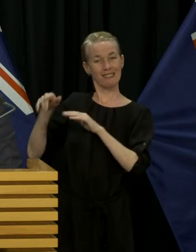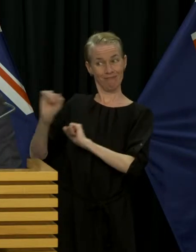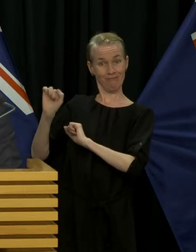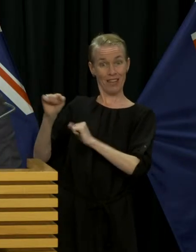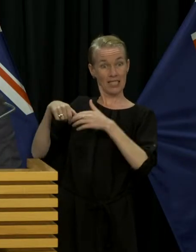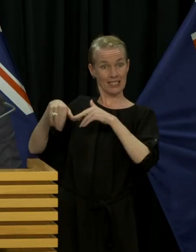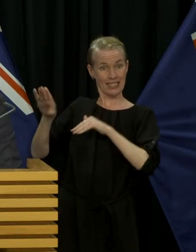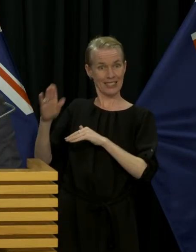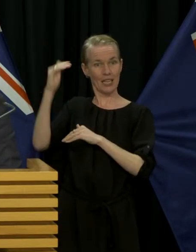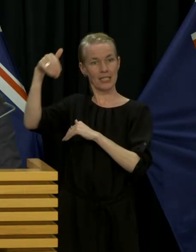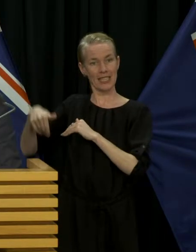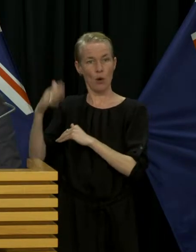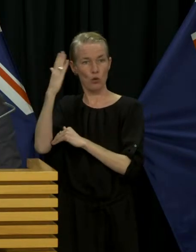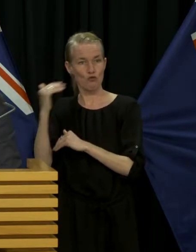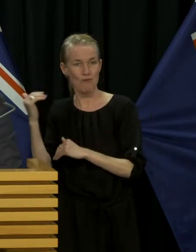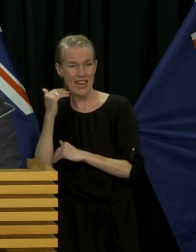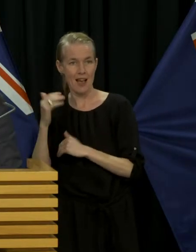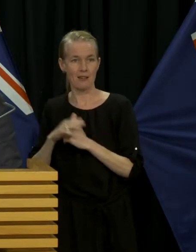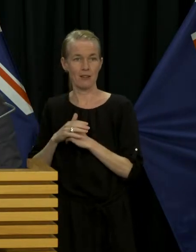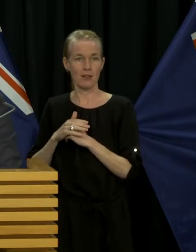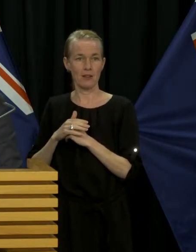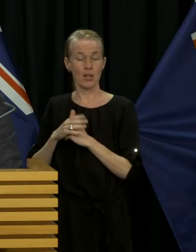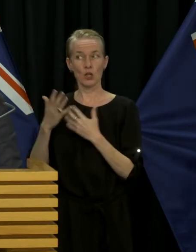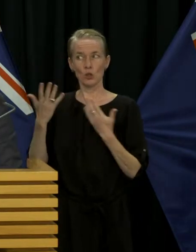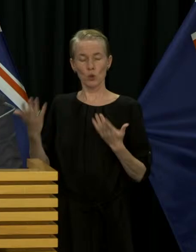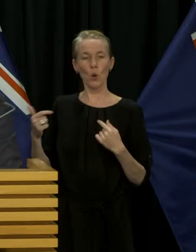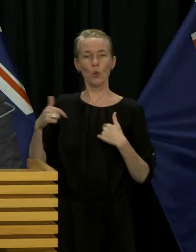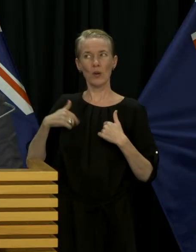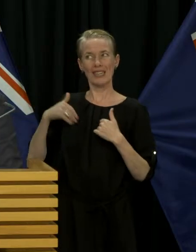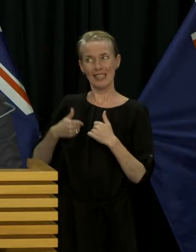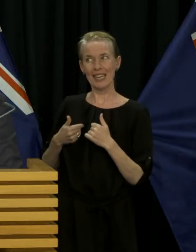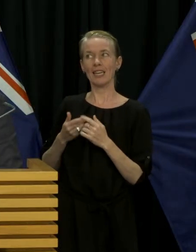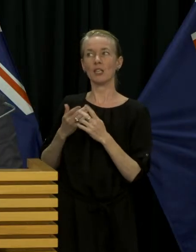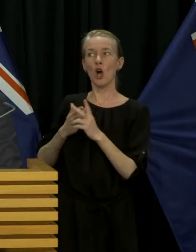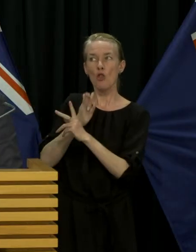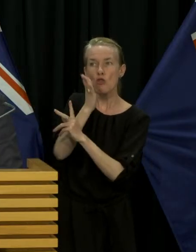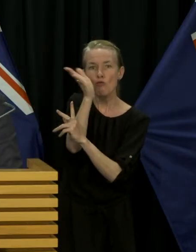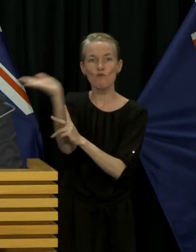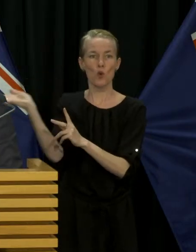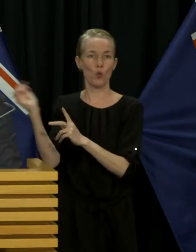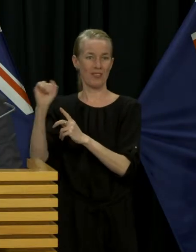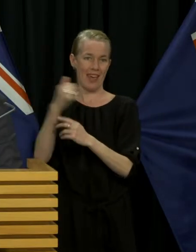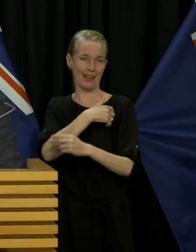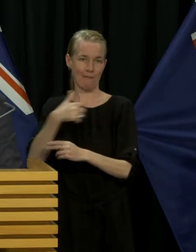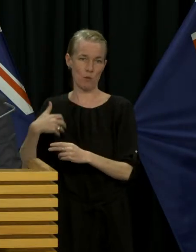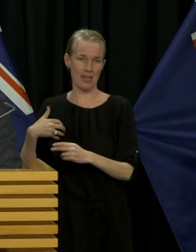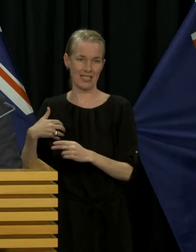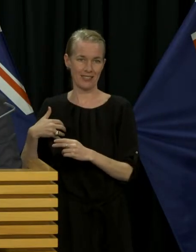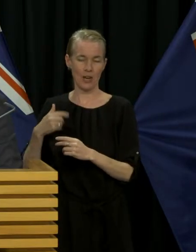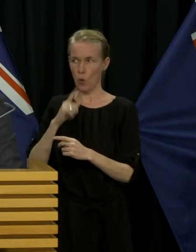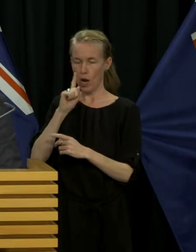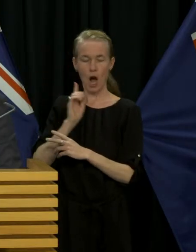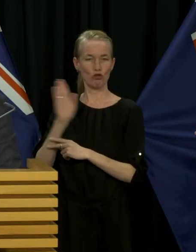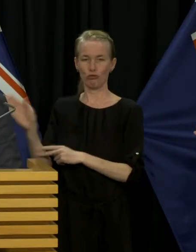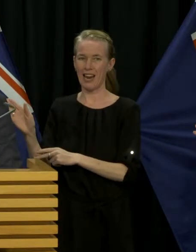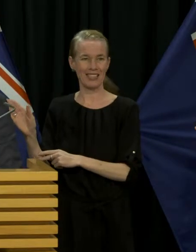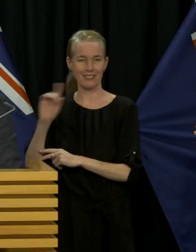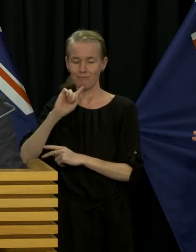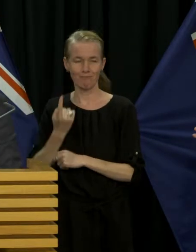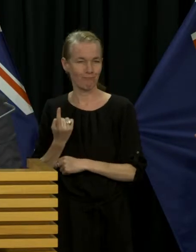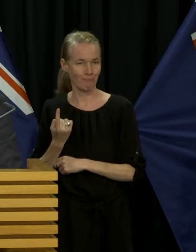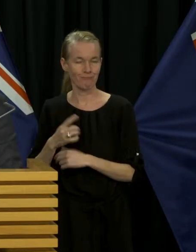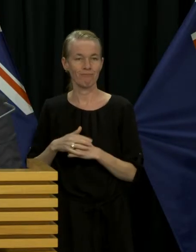and they are not in a position for privacy reasons to give us that contact information. We're working both that channel and the channel through